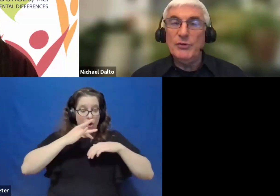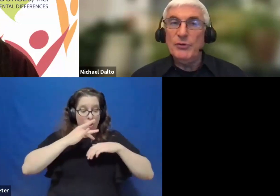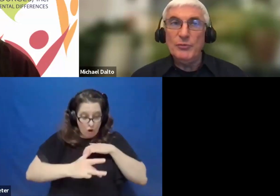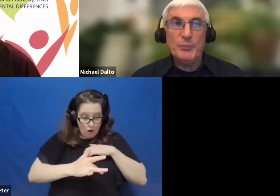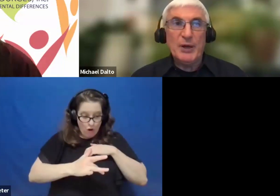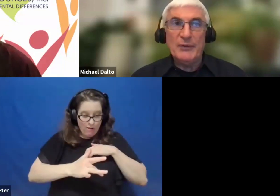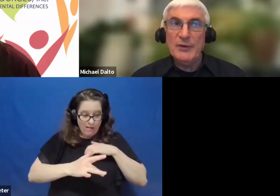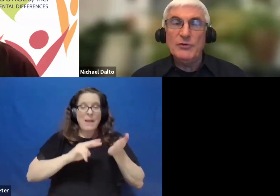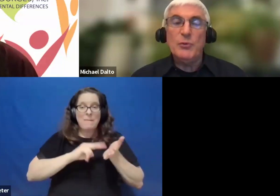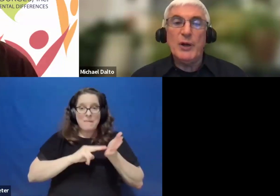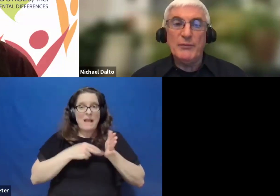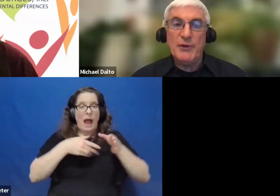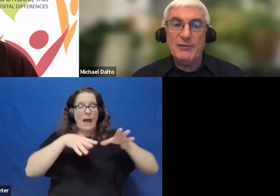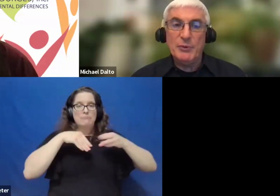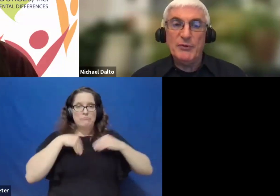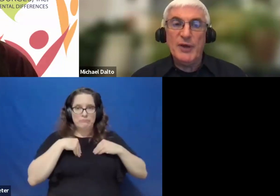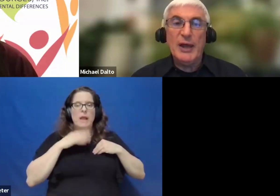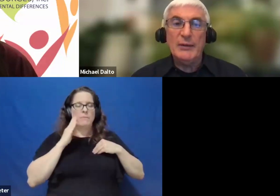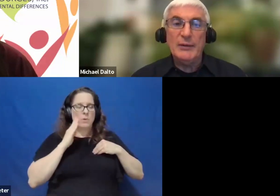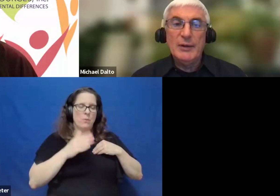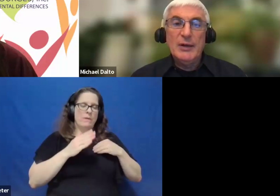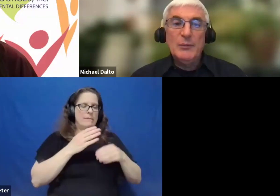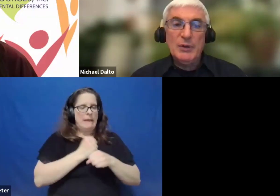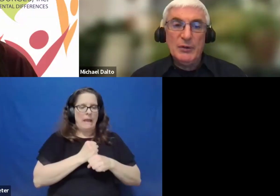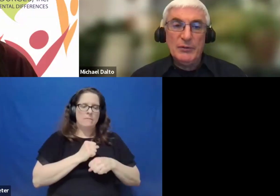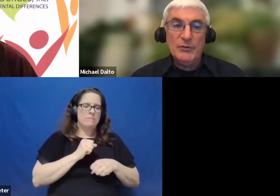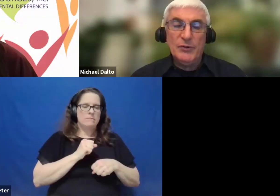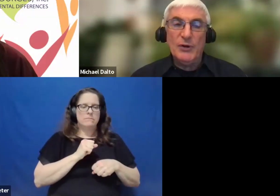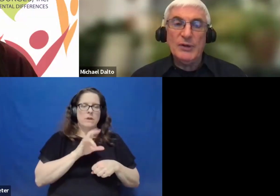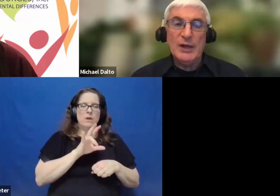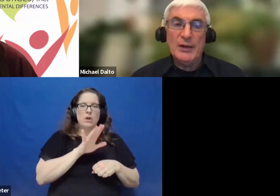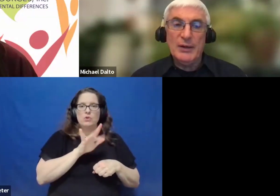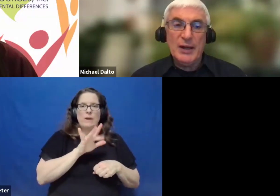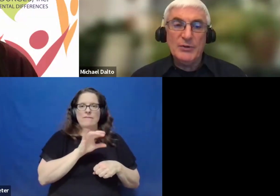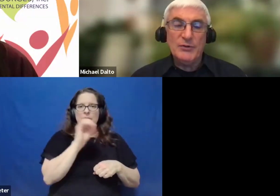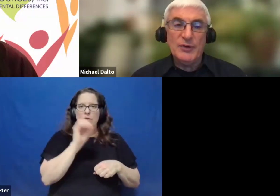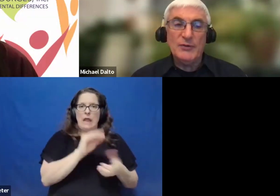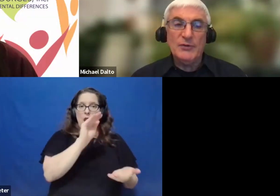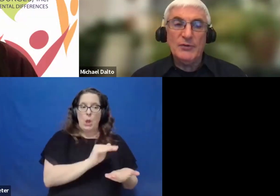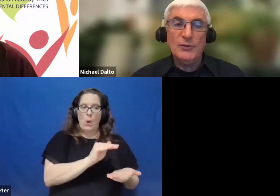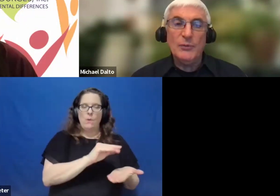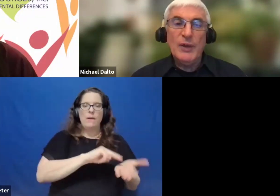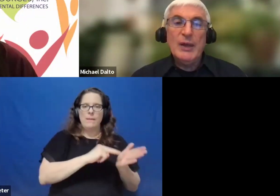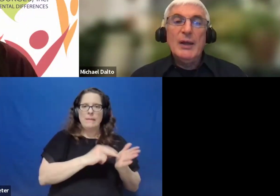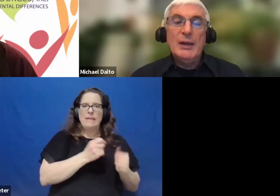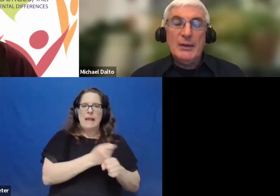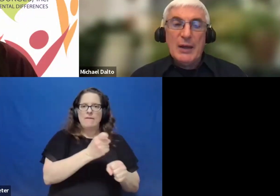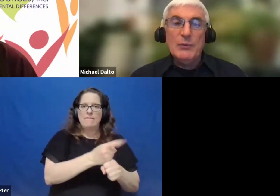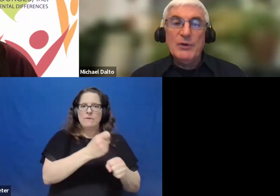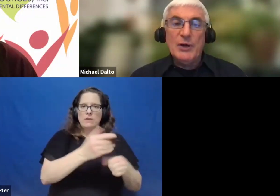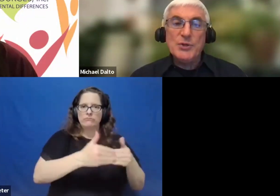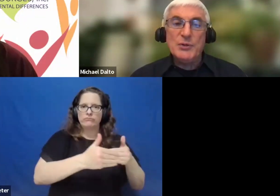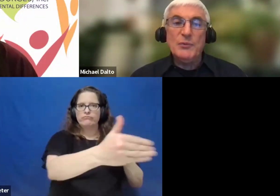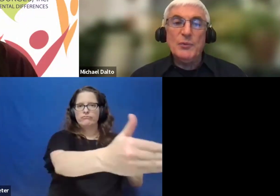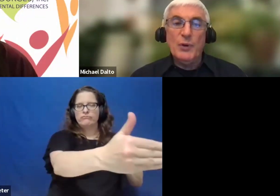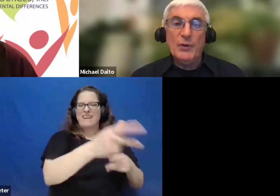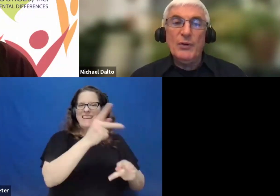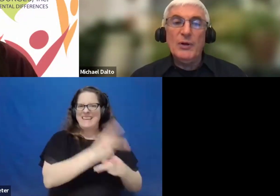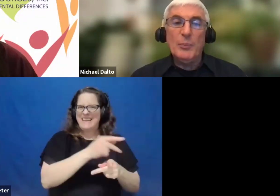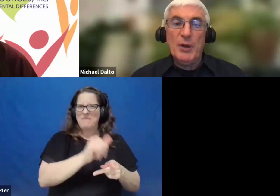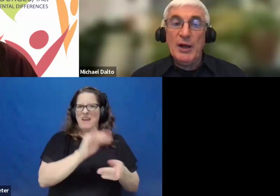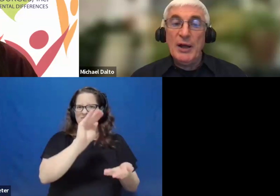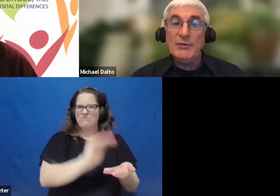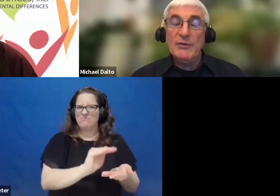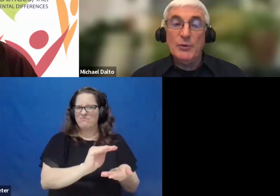is reduced by, say, 25%, because you start to get it at age 62, that reduction